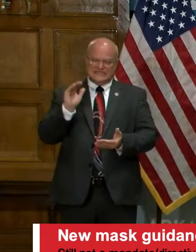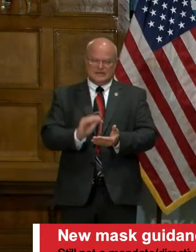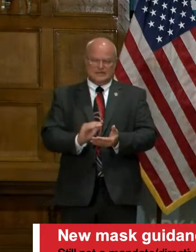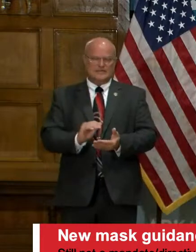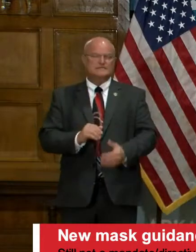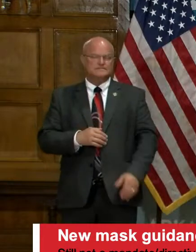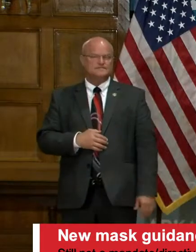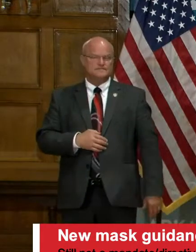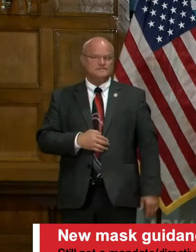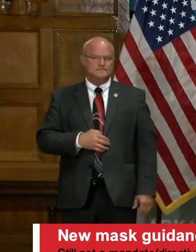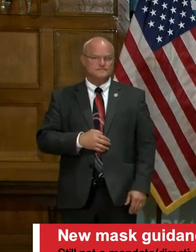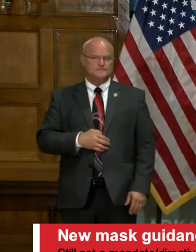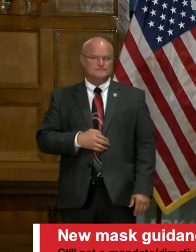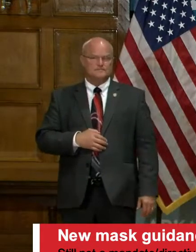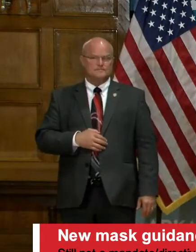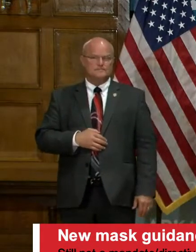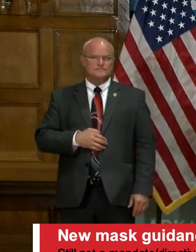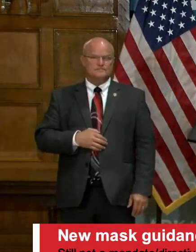or non-existent.